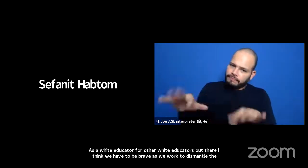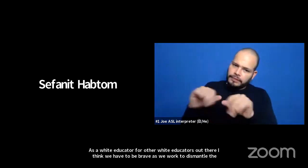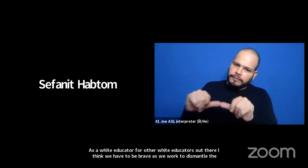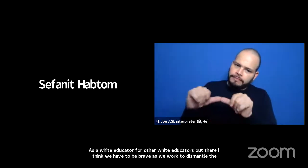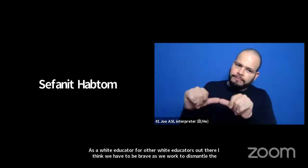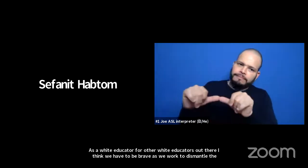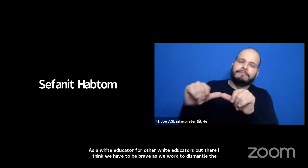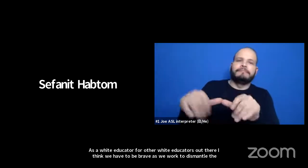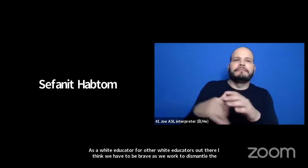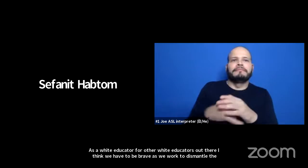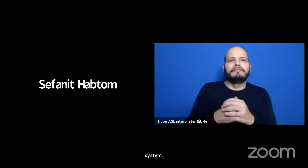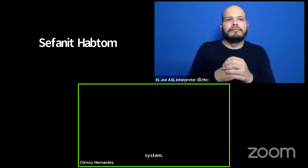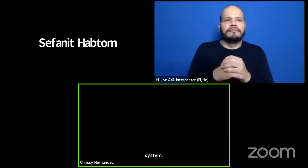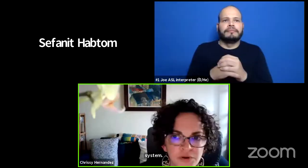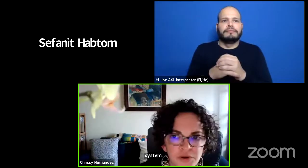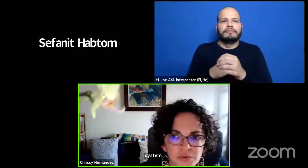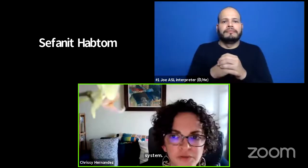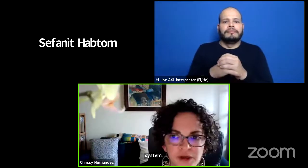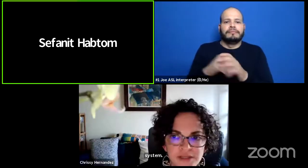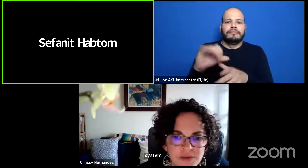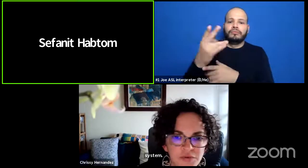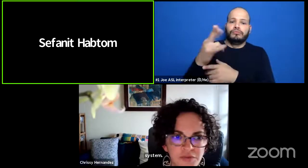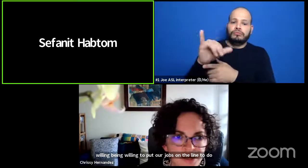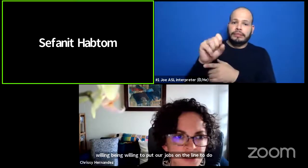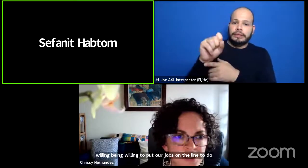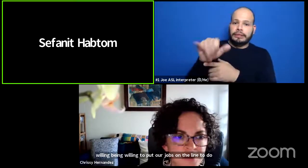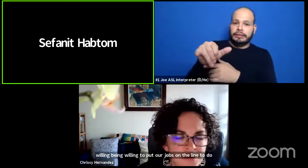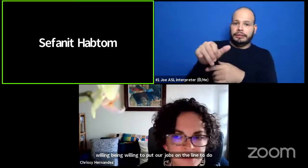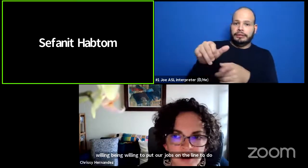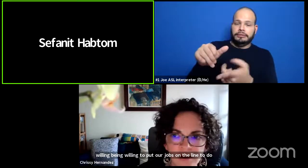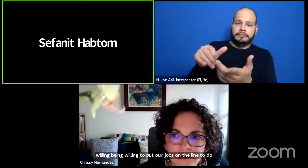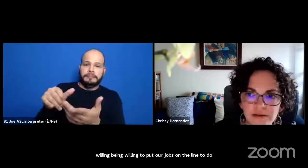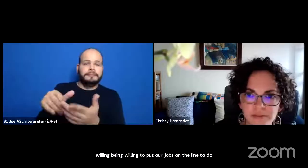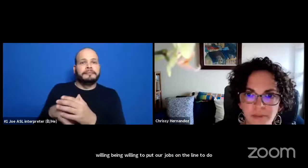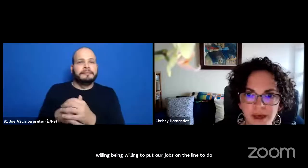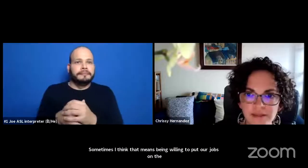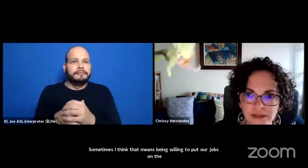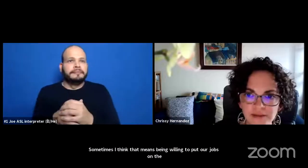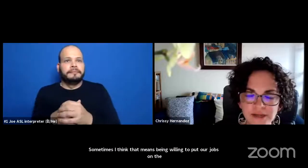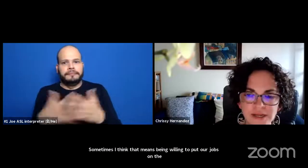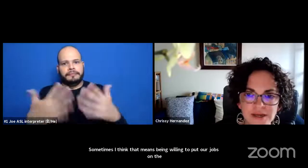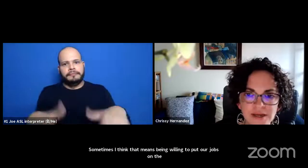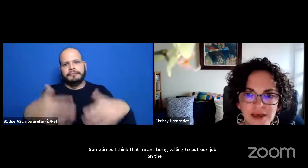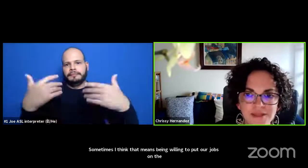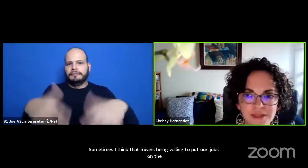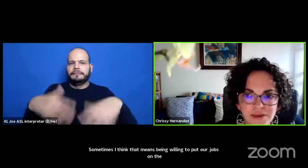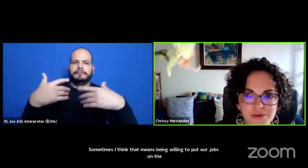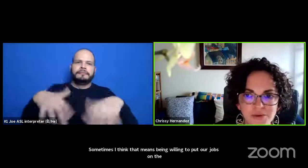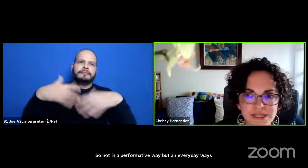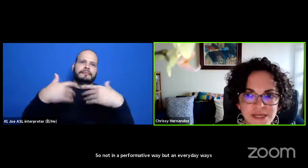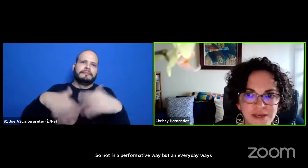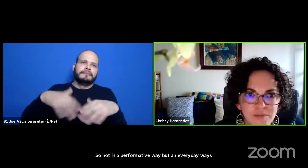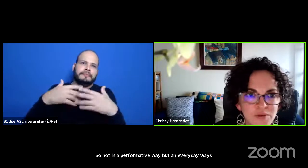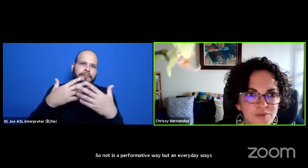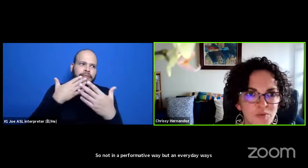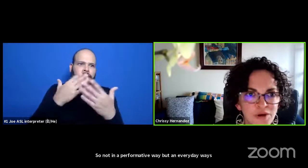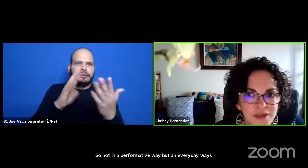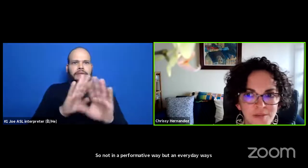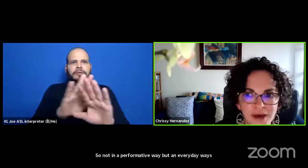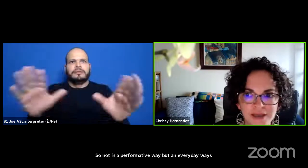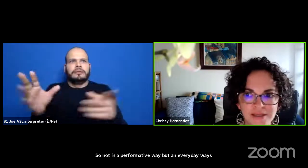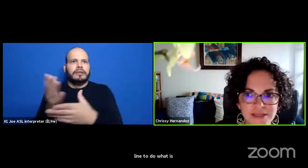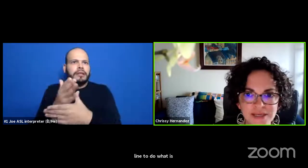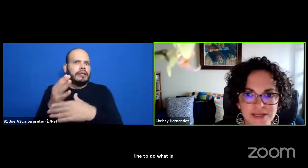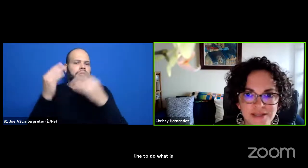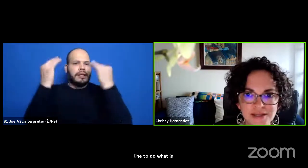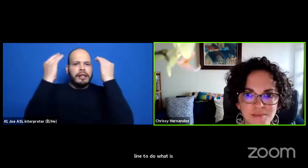Yes, thank you all. And thank you for your thoughts and reflections on the Padlet. And thank you to our team who's been